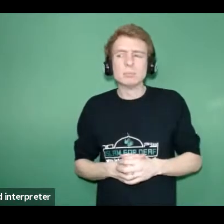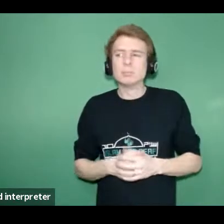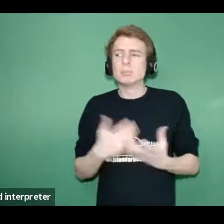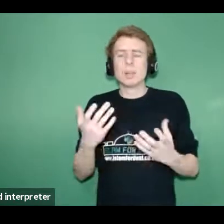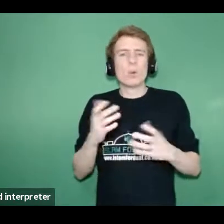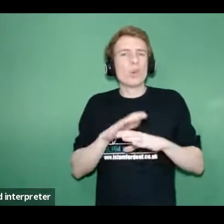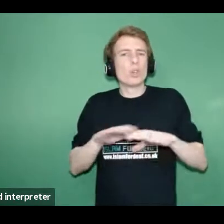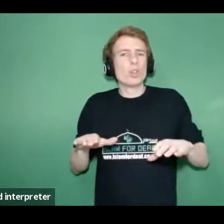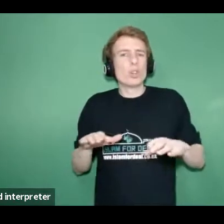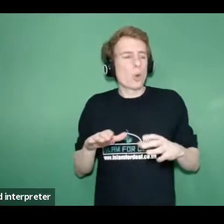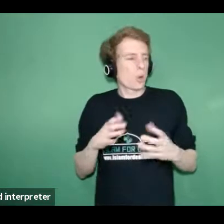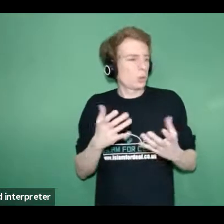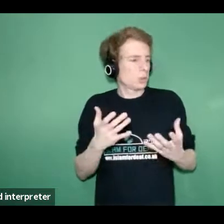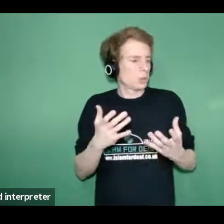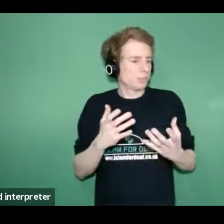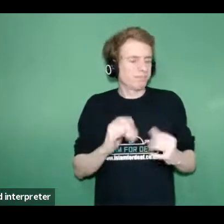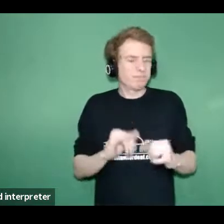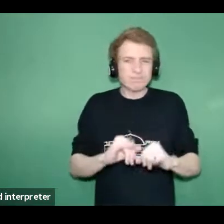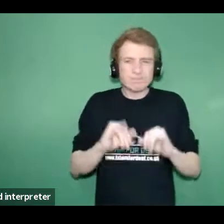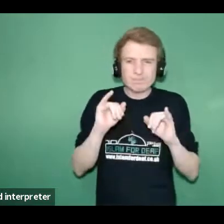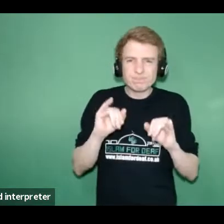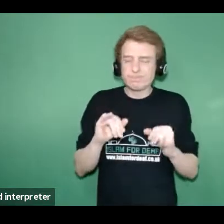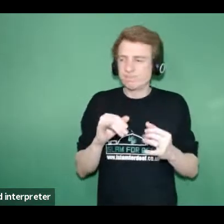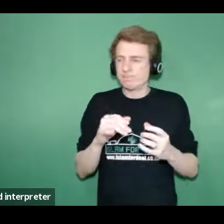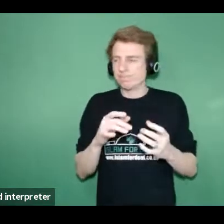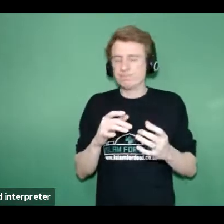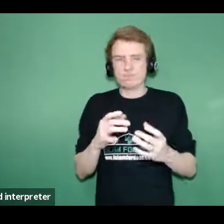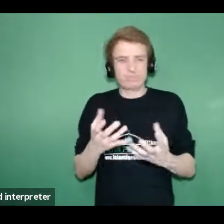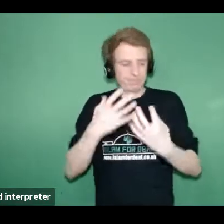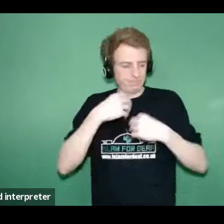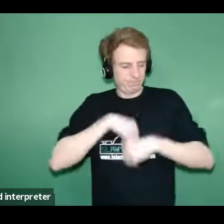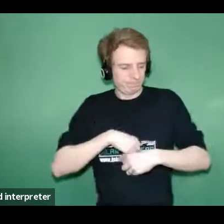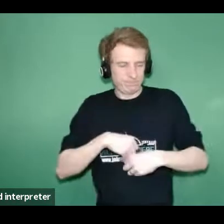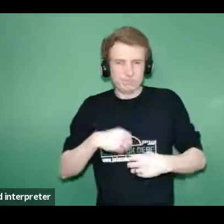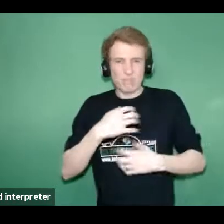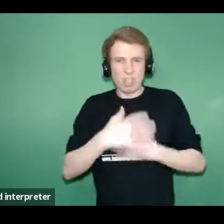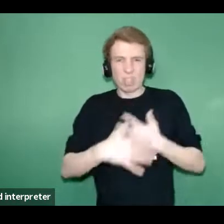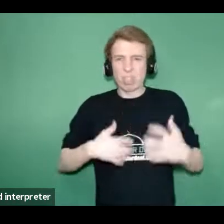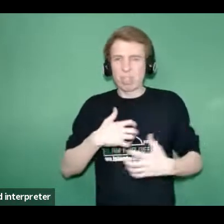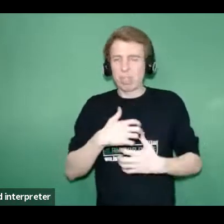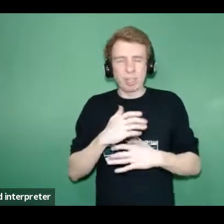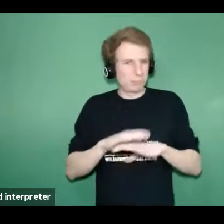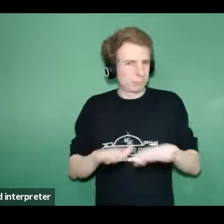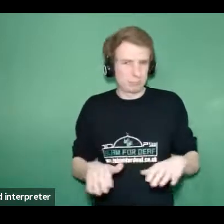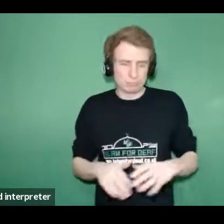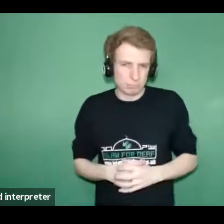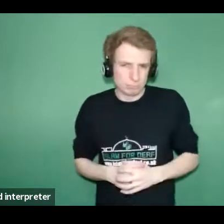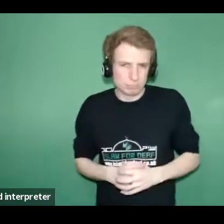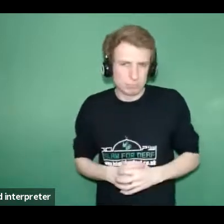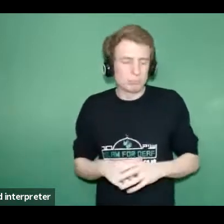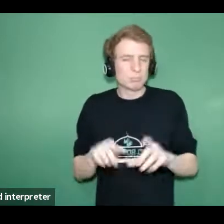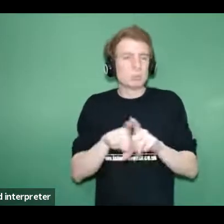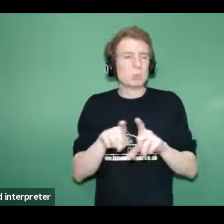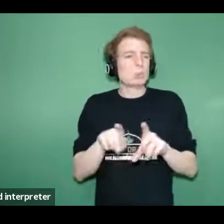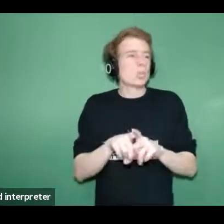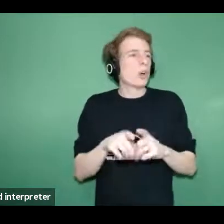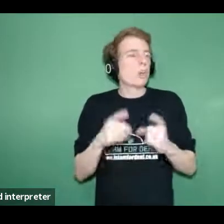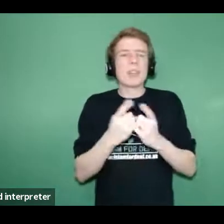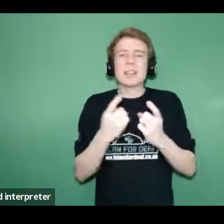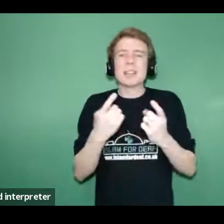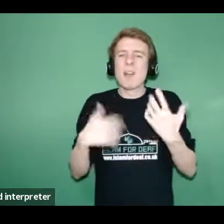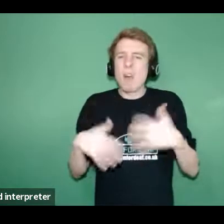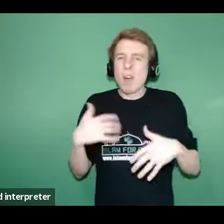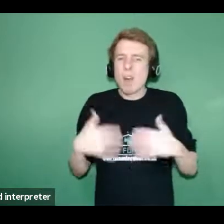put within your body that which will cause it harm, nor should you put within your body that which is